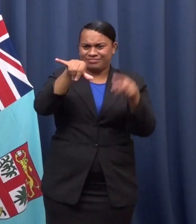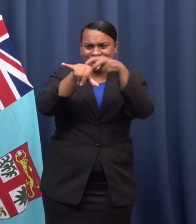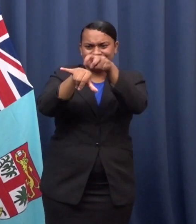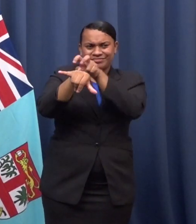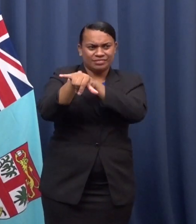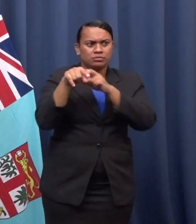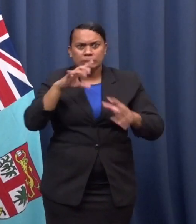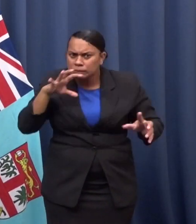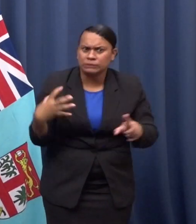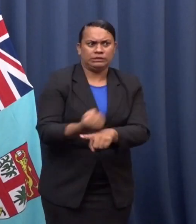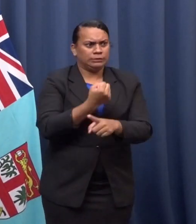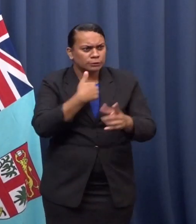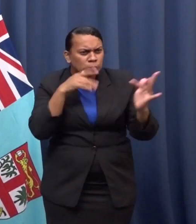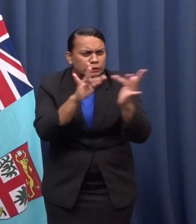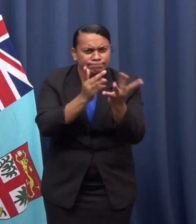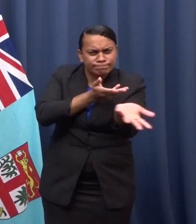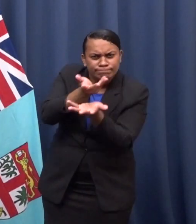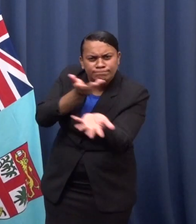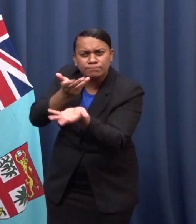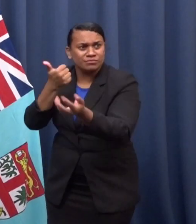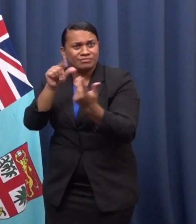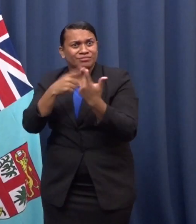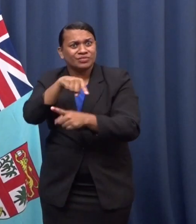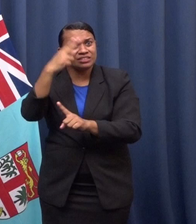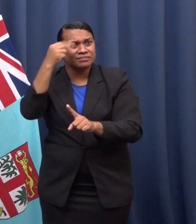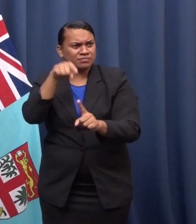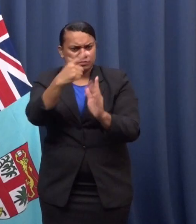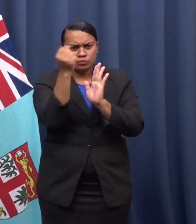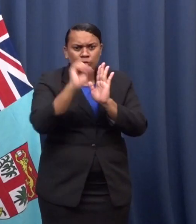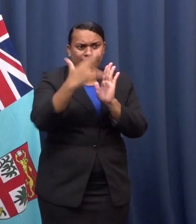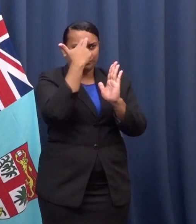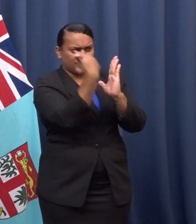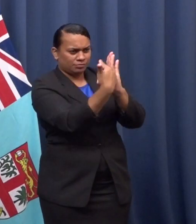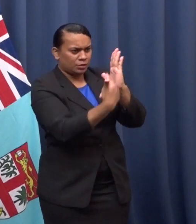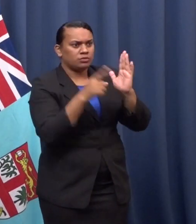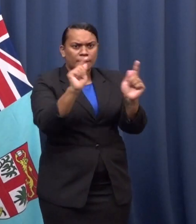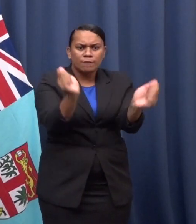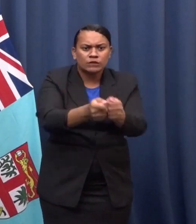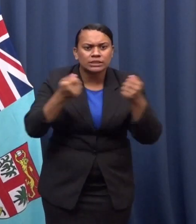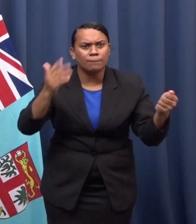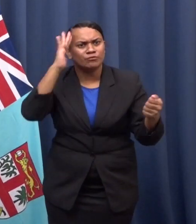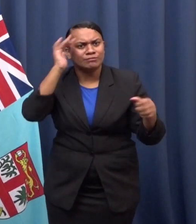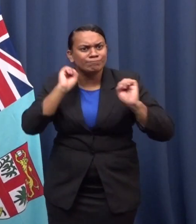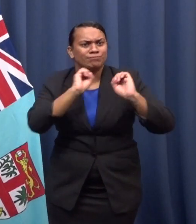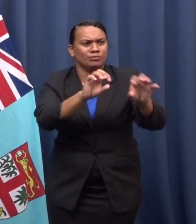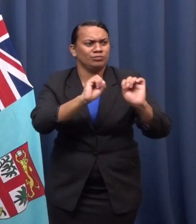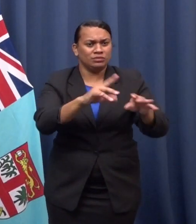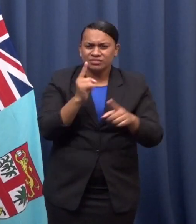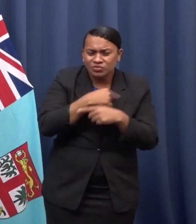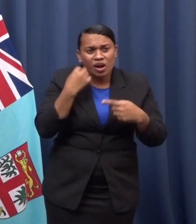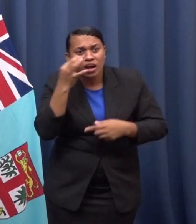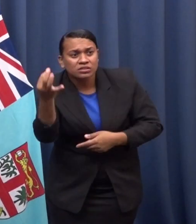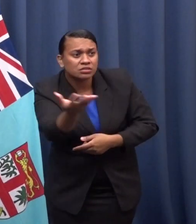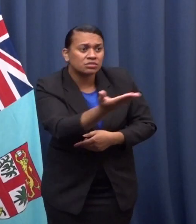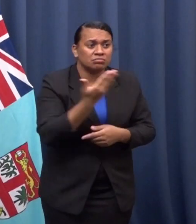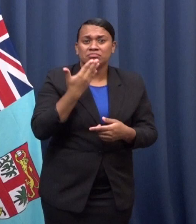unprecedented step of actually publishing the names of these 82 passengers, seeking your help, the public, as well as these passengers themselves, to make